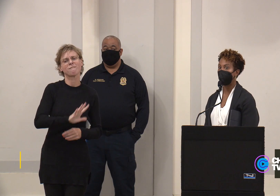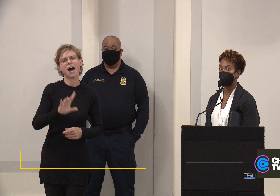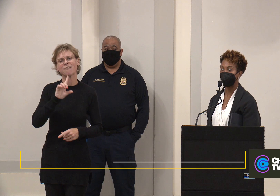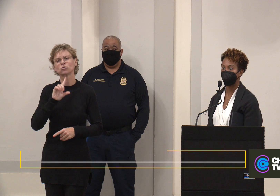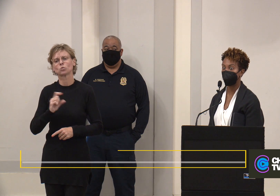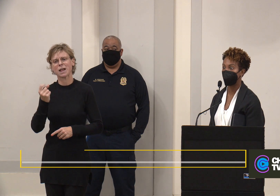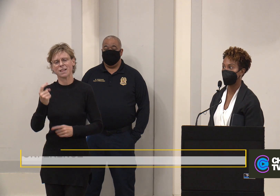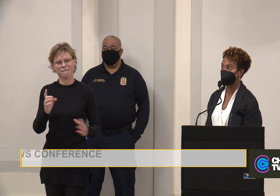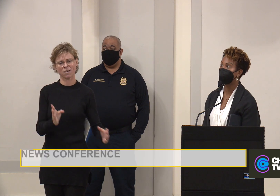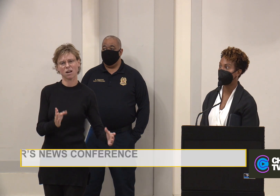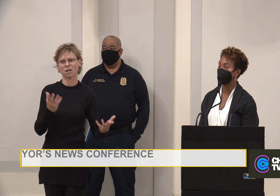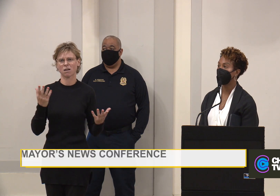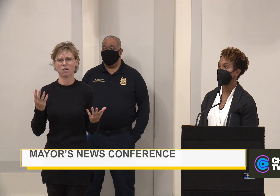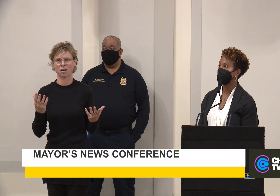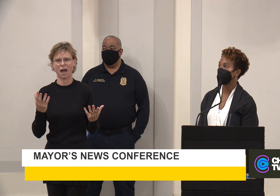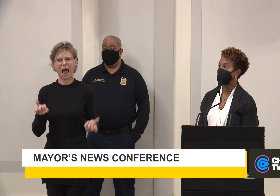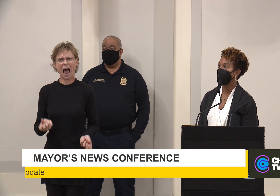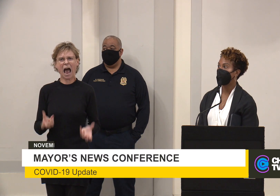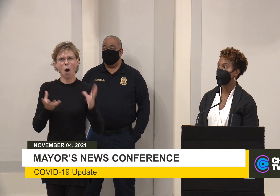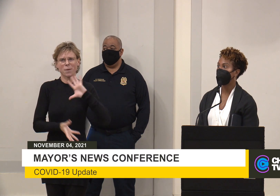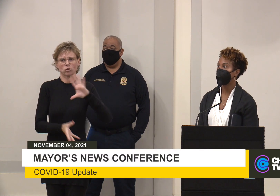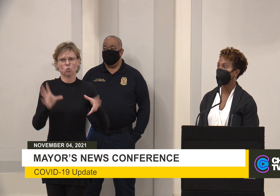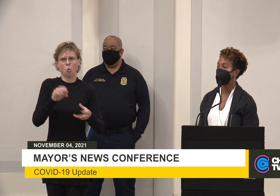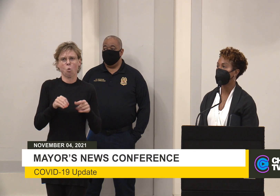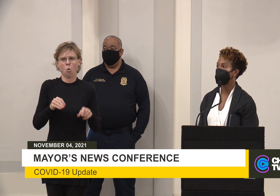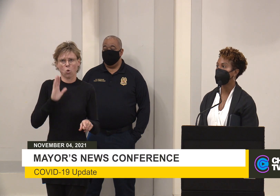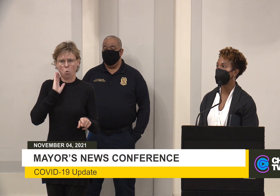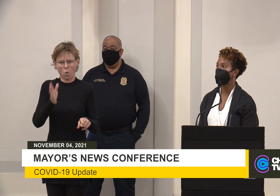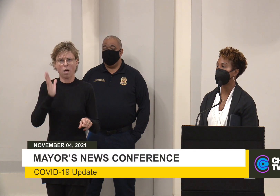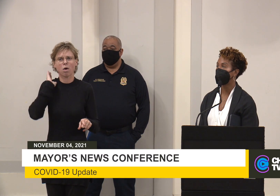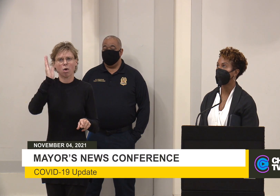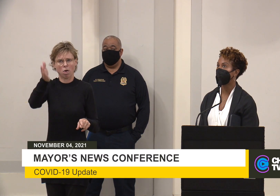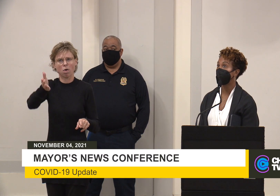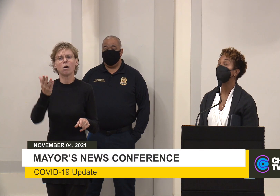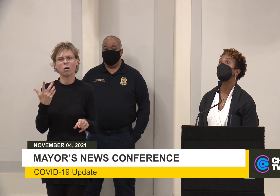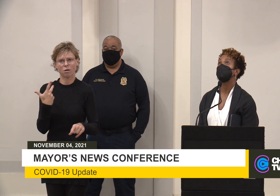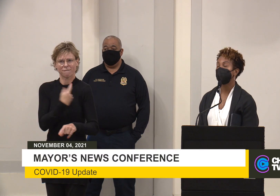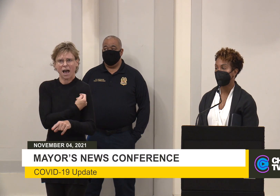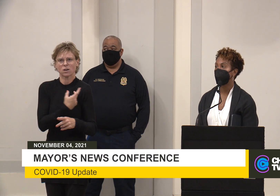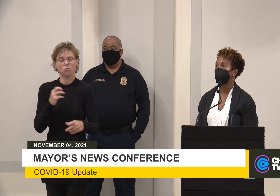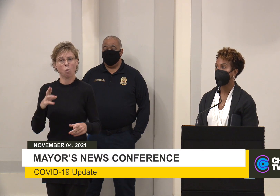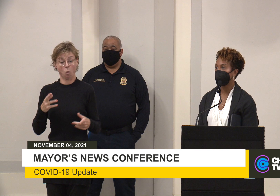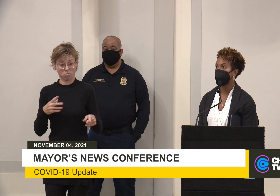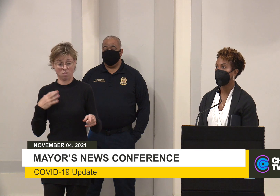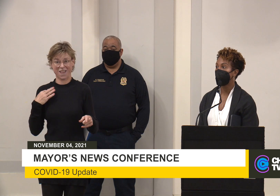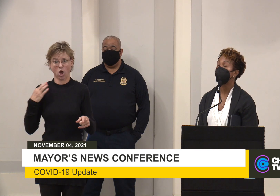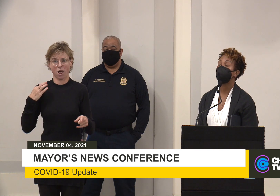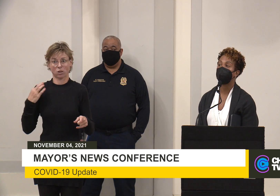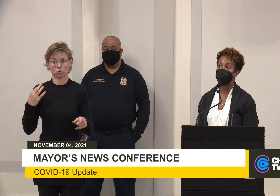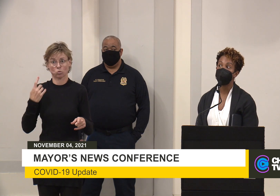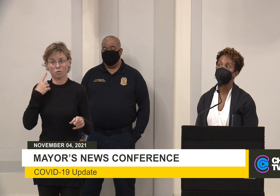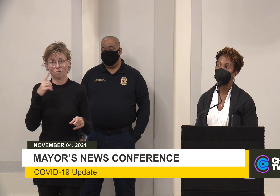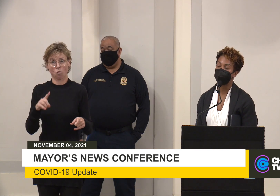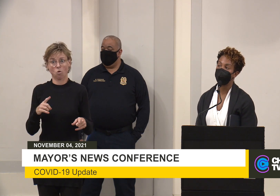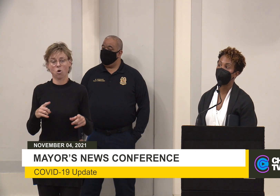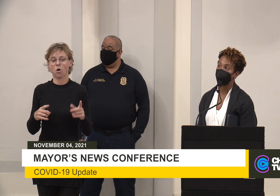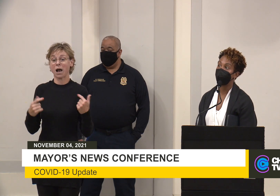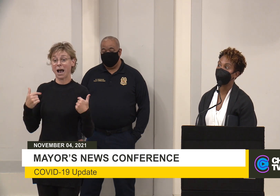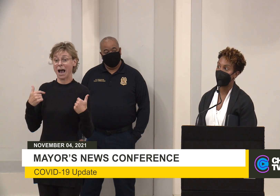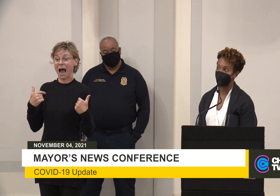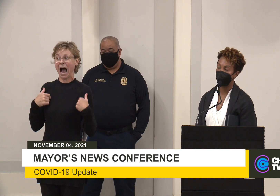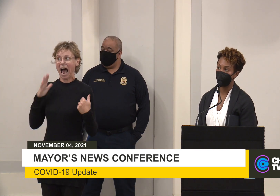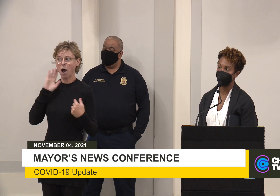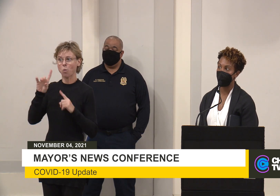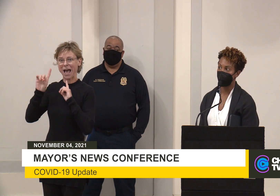11-year-olds? How many total are there who will eventually get vaccinated or who are eligible to get vaccinated? So I will get back to you on